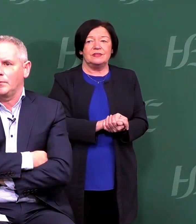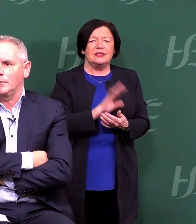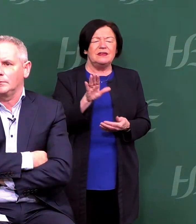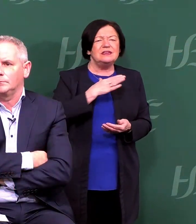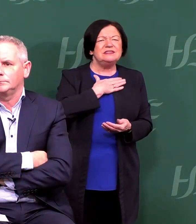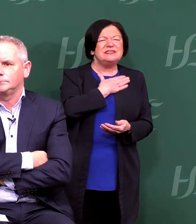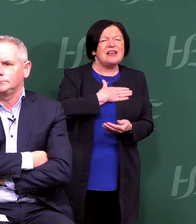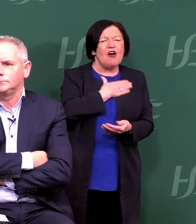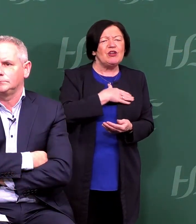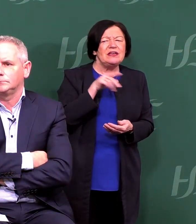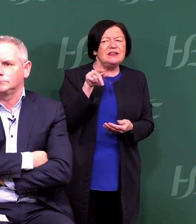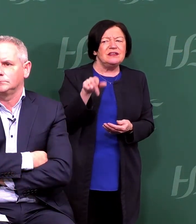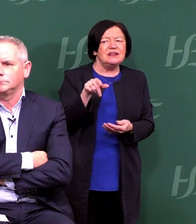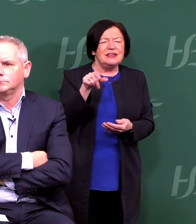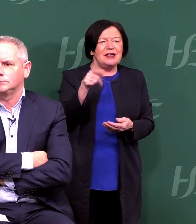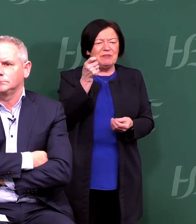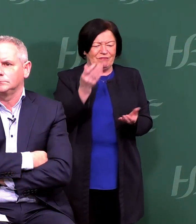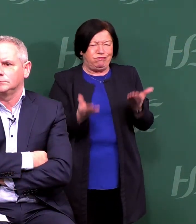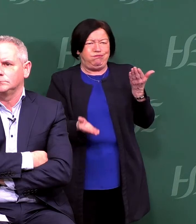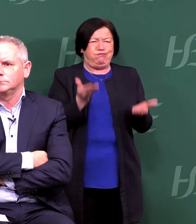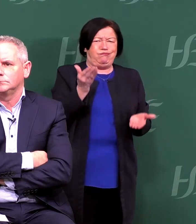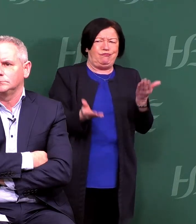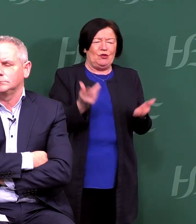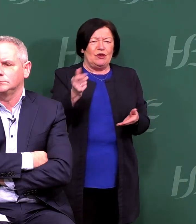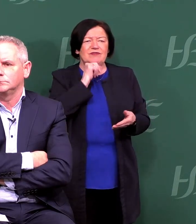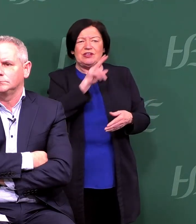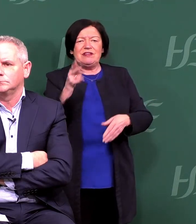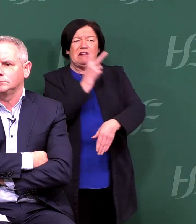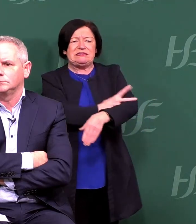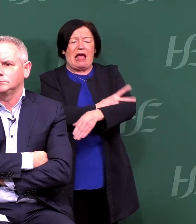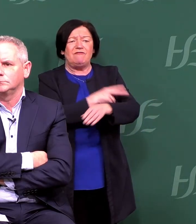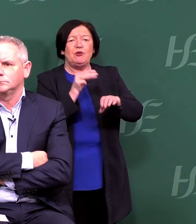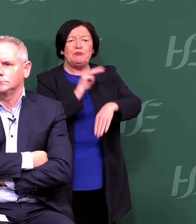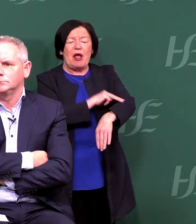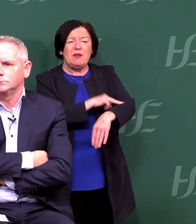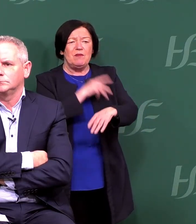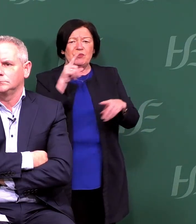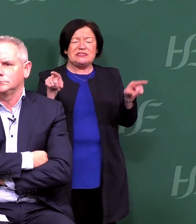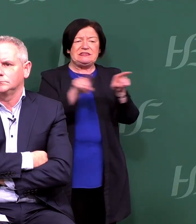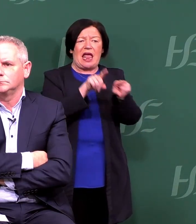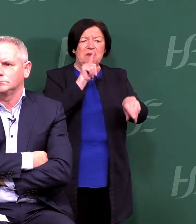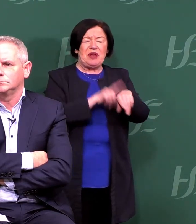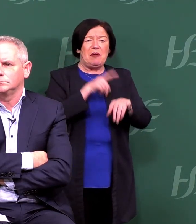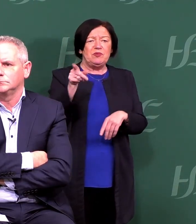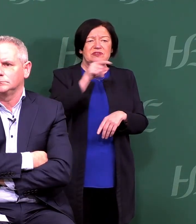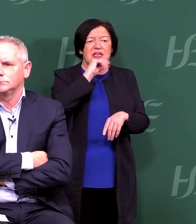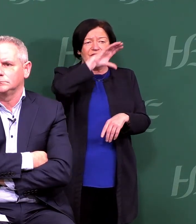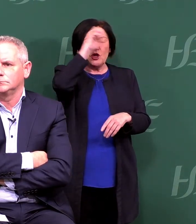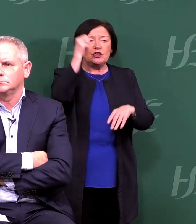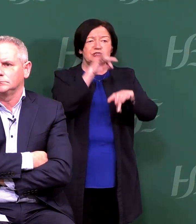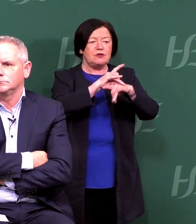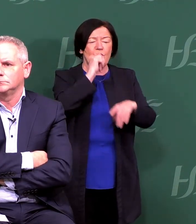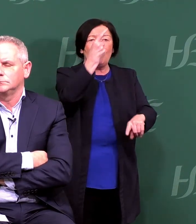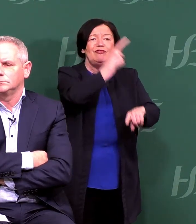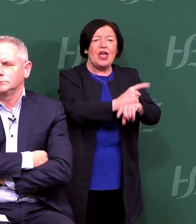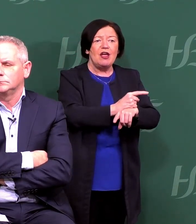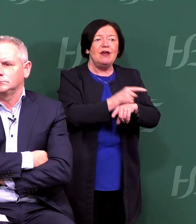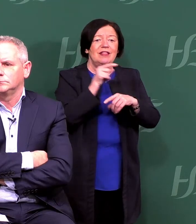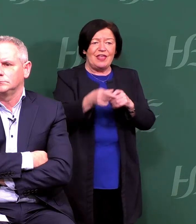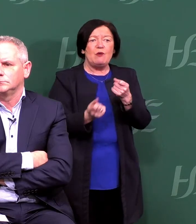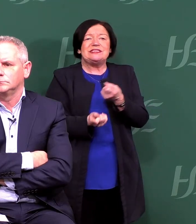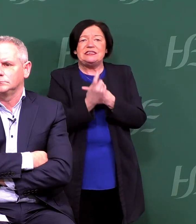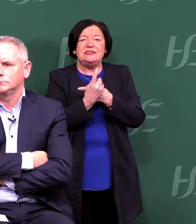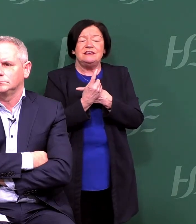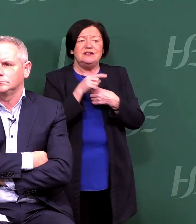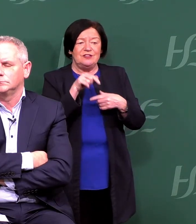Sorry, is that not a bit of a contradiction? Like, you're saying there wasn't a staffing issue, but you're also saying that the fact that a consultant wasn't there was an issue.